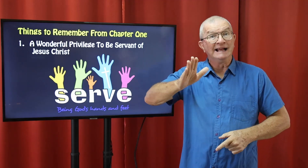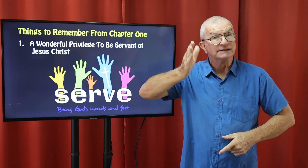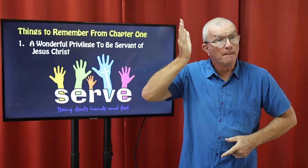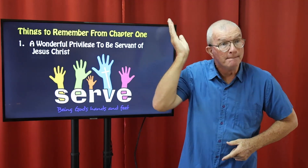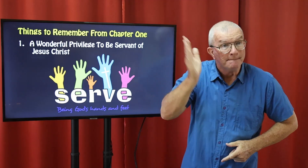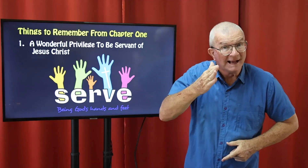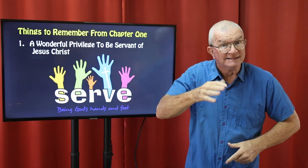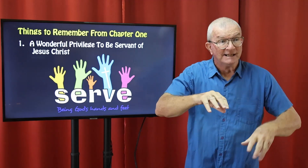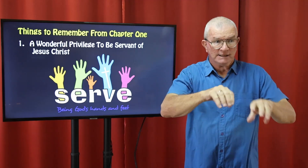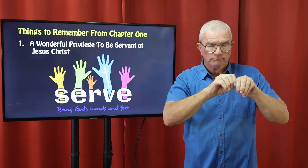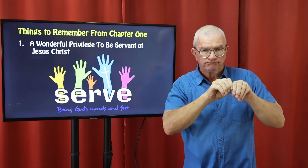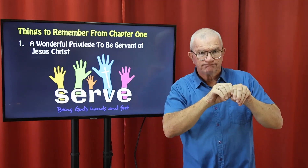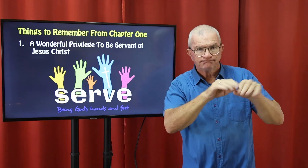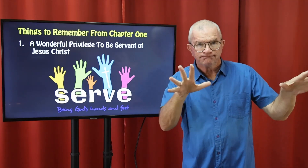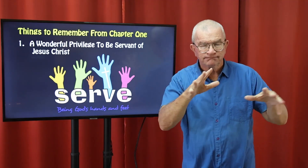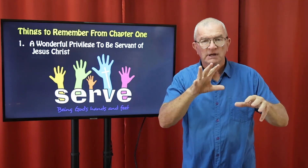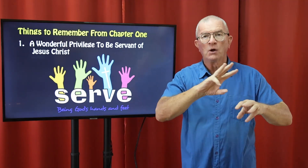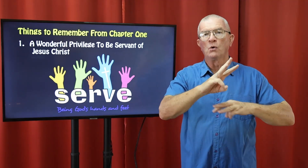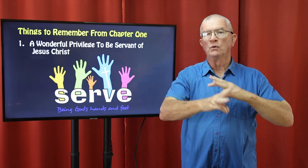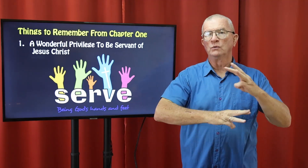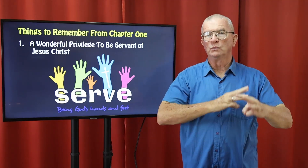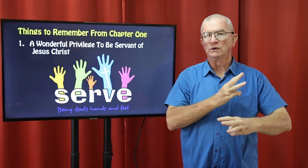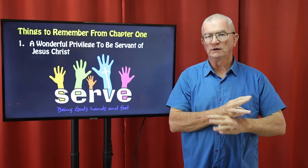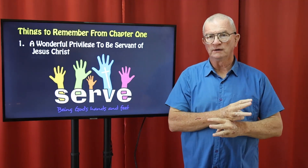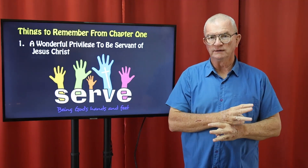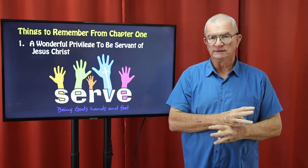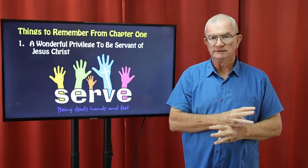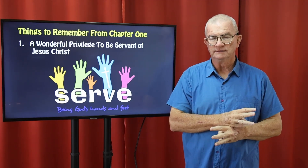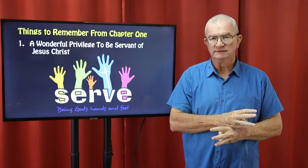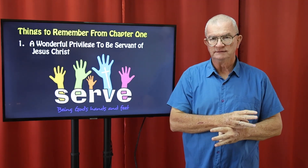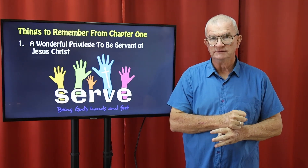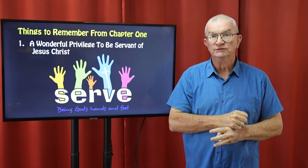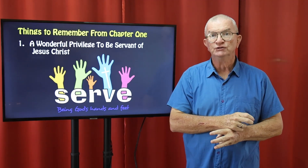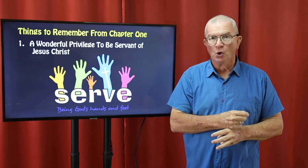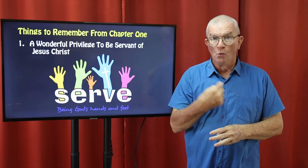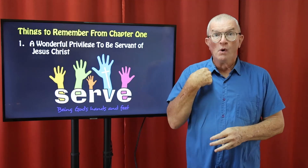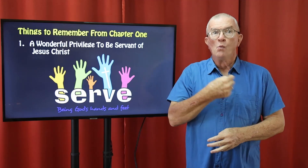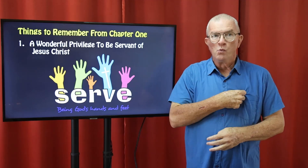word, His message, spread around the world.